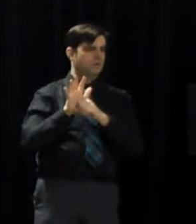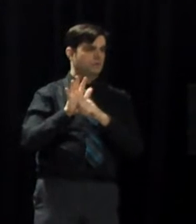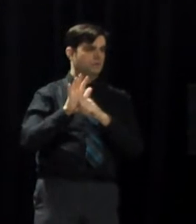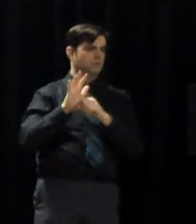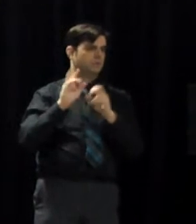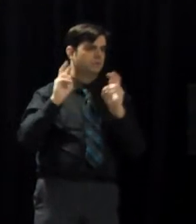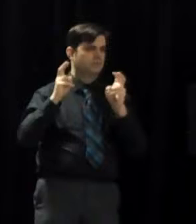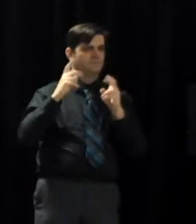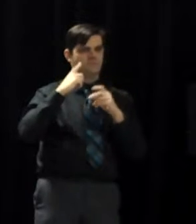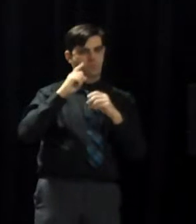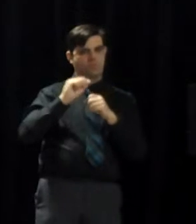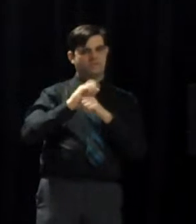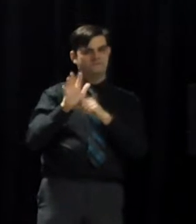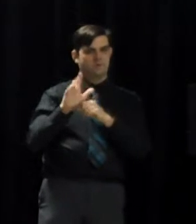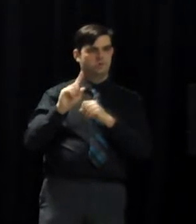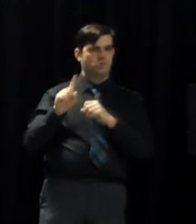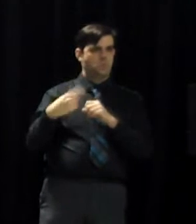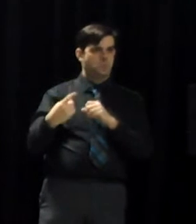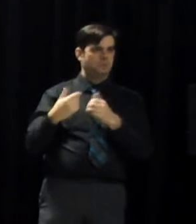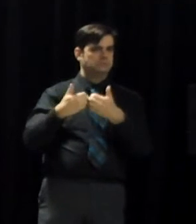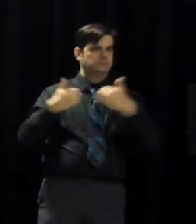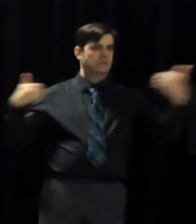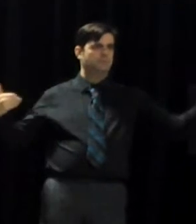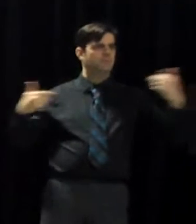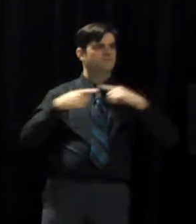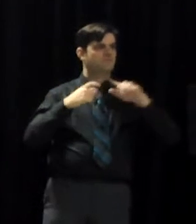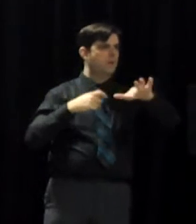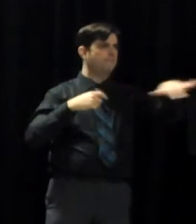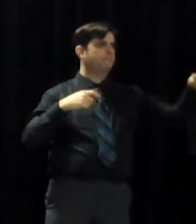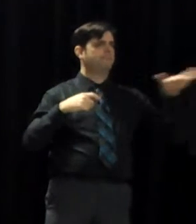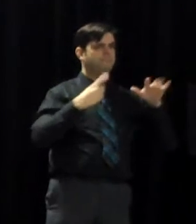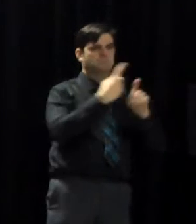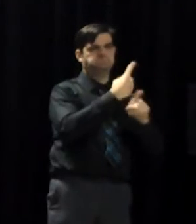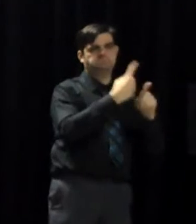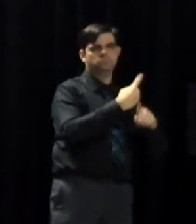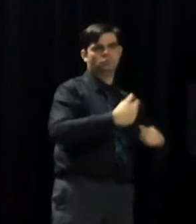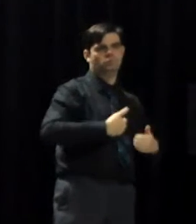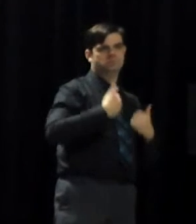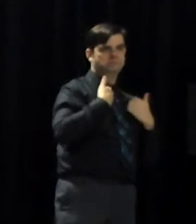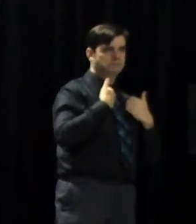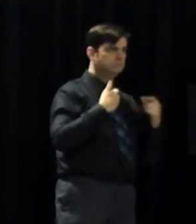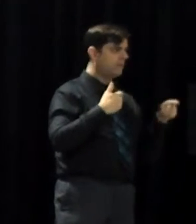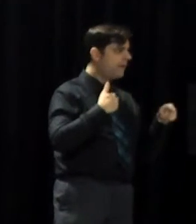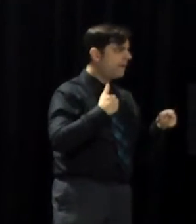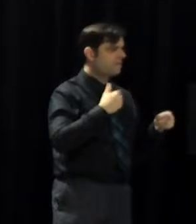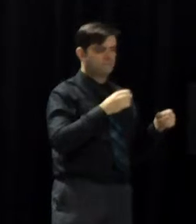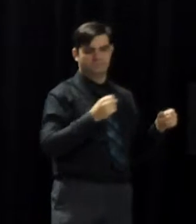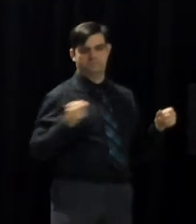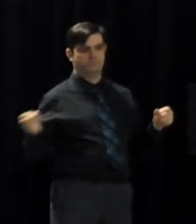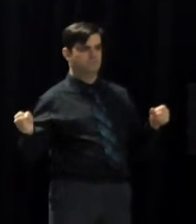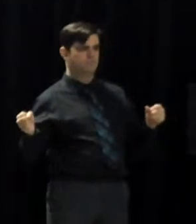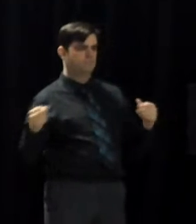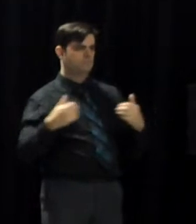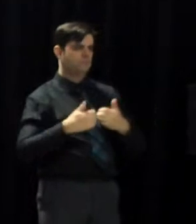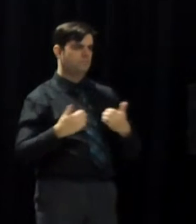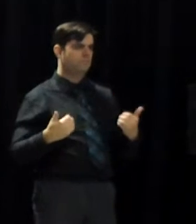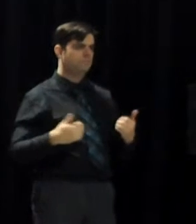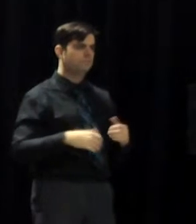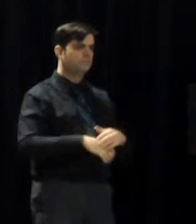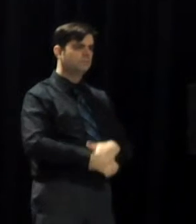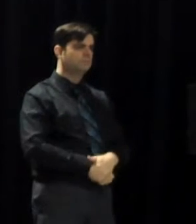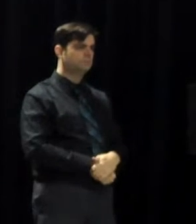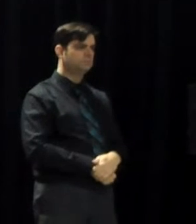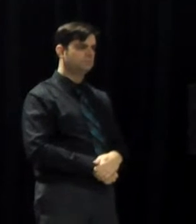And we don't anticipate this problem going away for the next 90 days. The positive